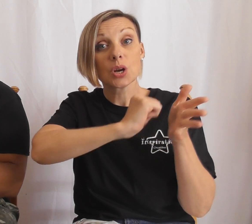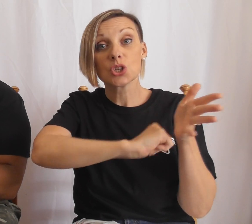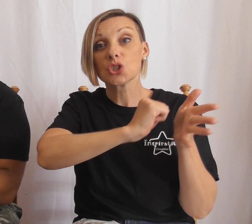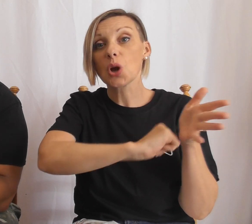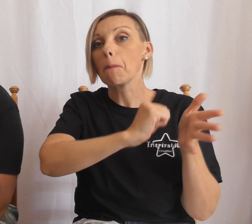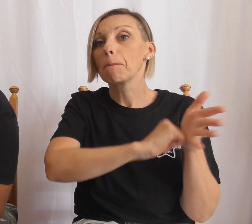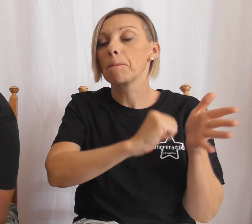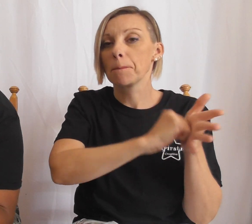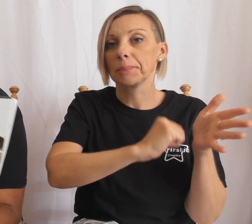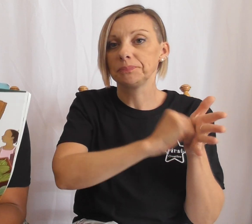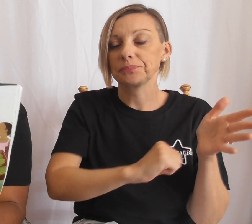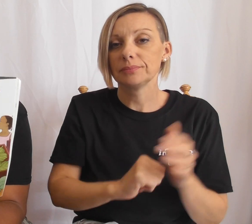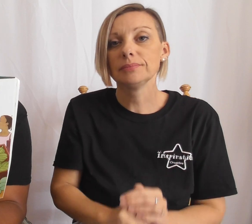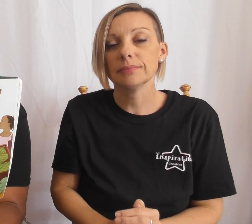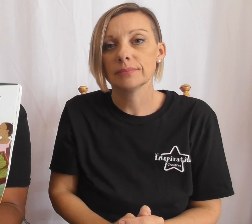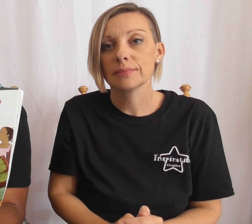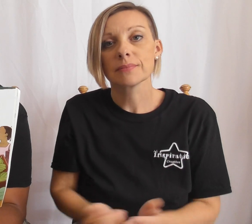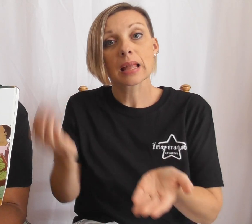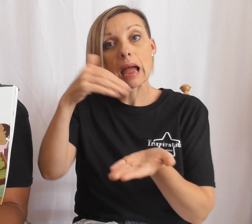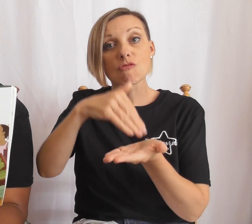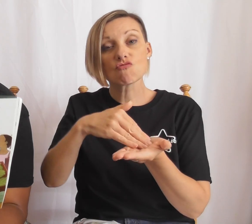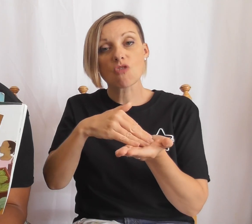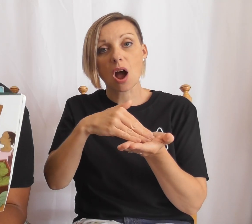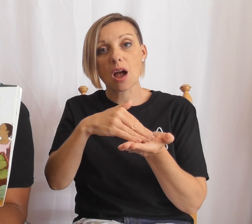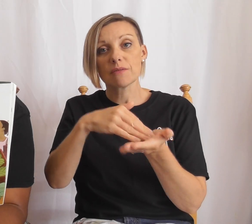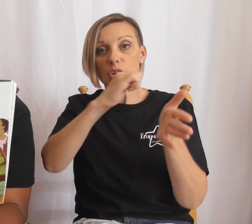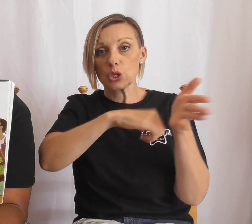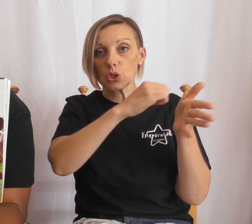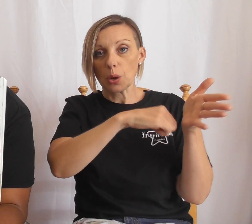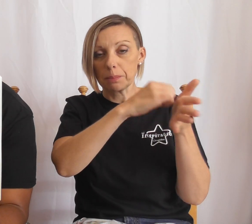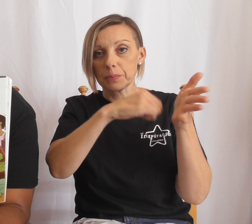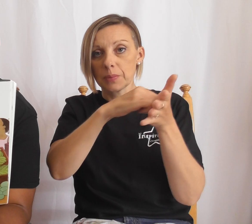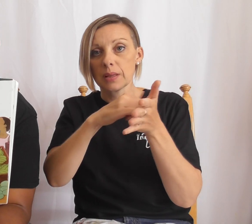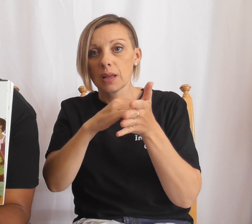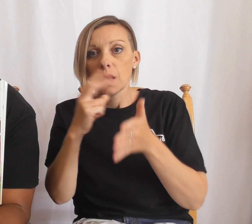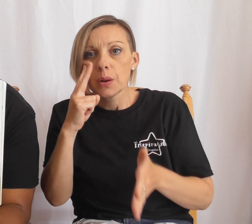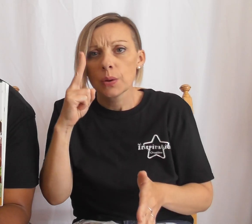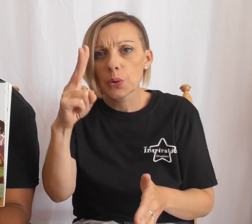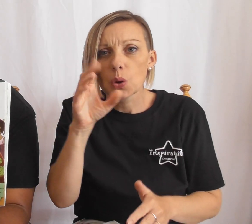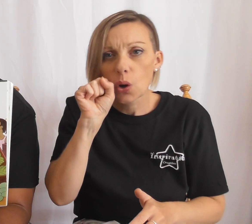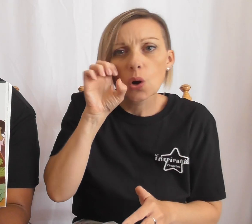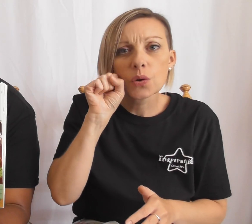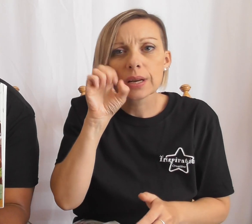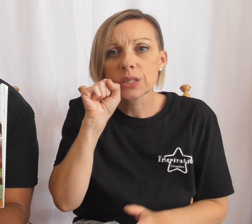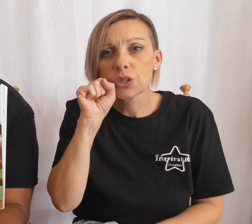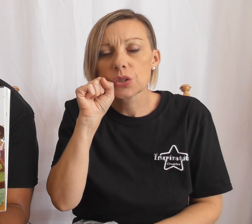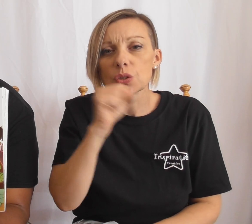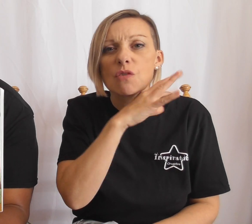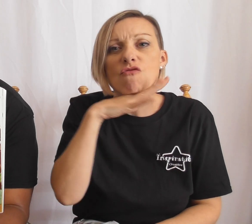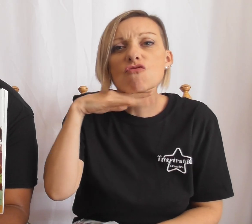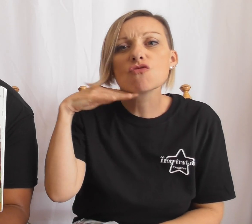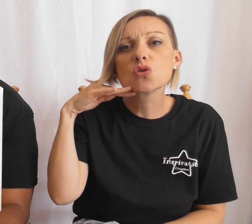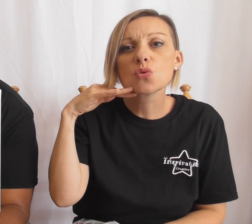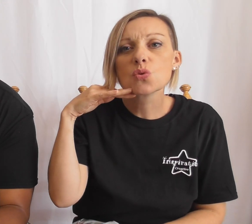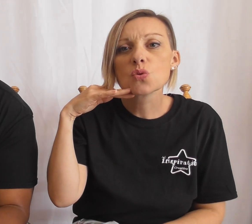Ah, and this time he's at the market, and he's looking at some oranges and fruit, and look